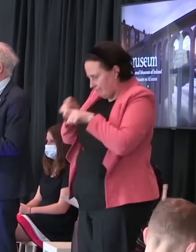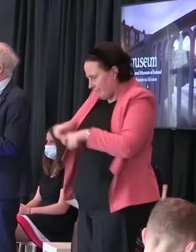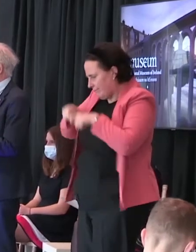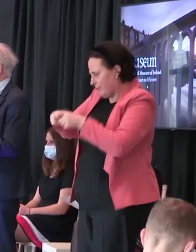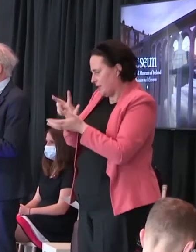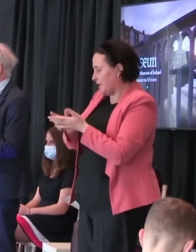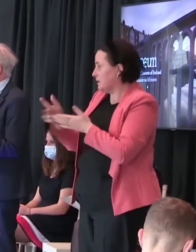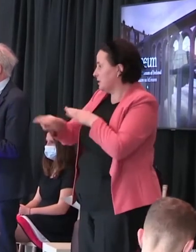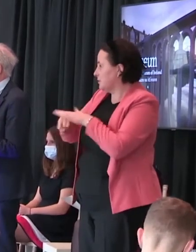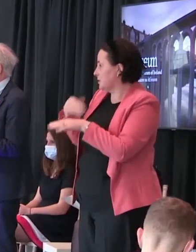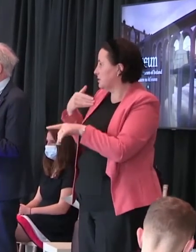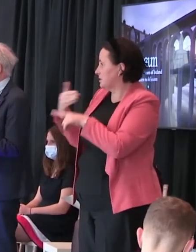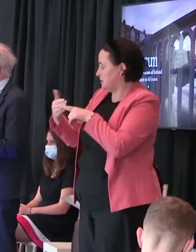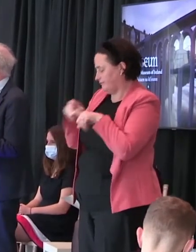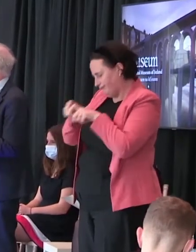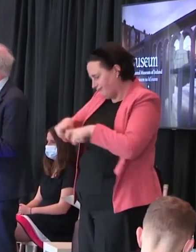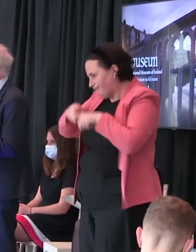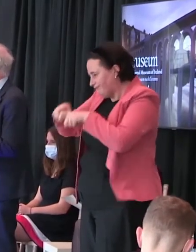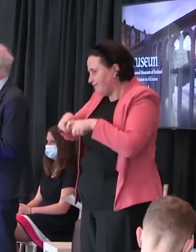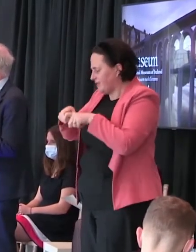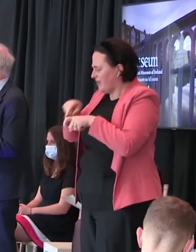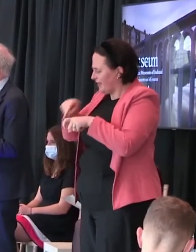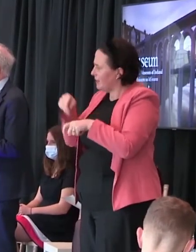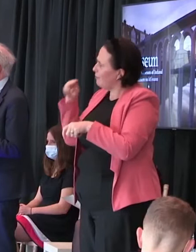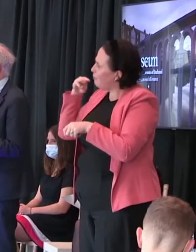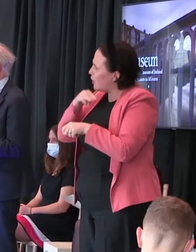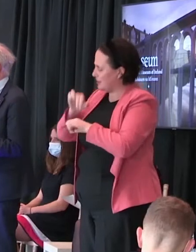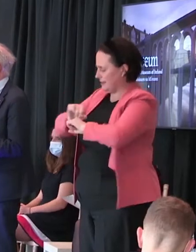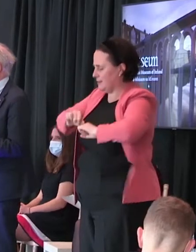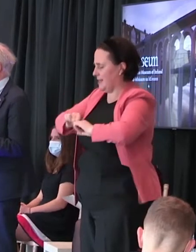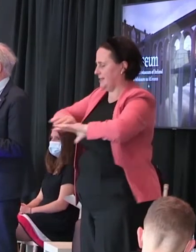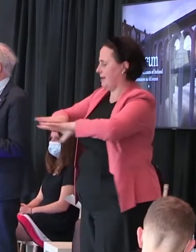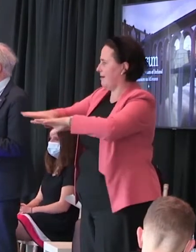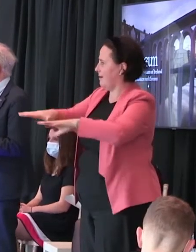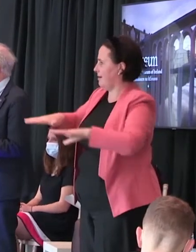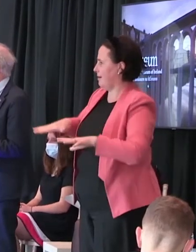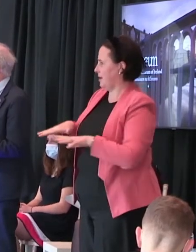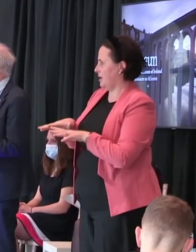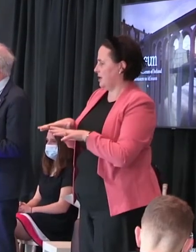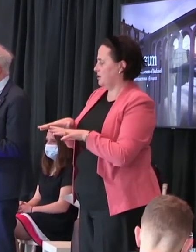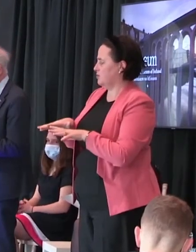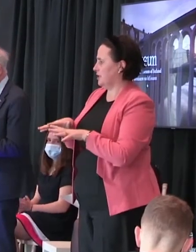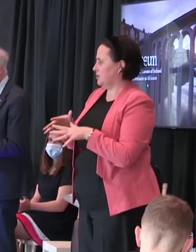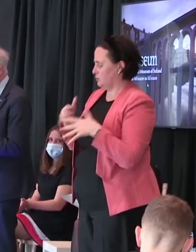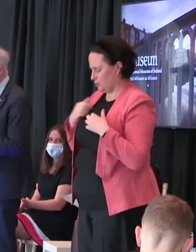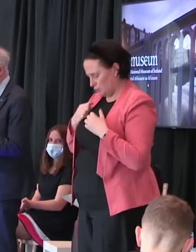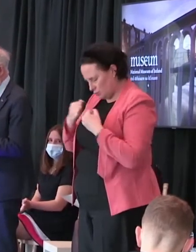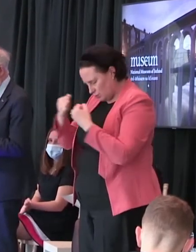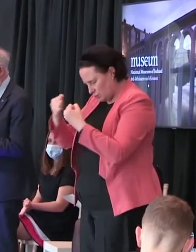months, it has been an important space that we have tried to learn from our well-being and mental health